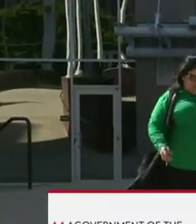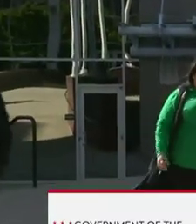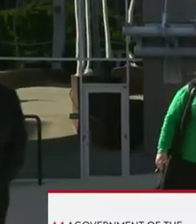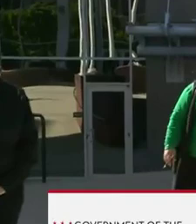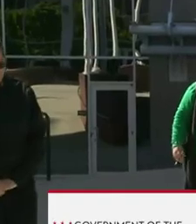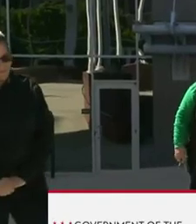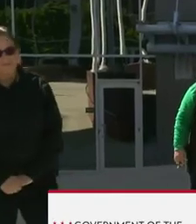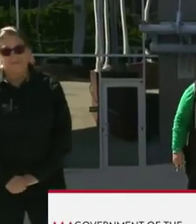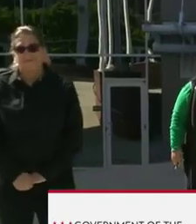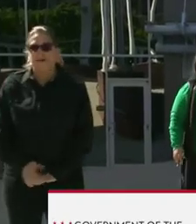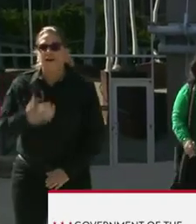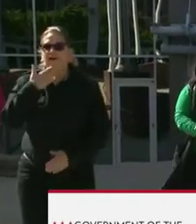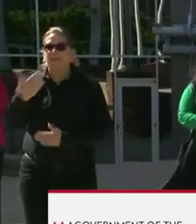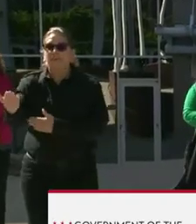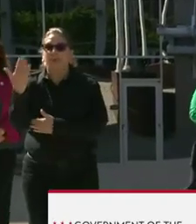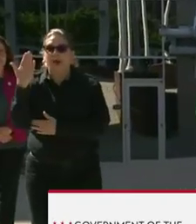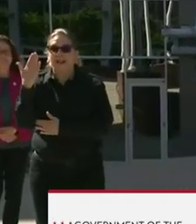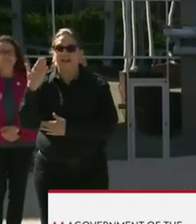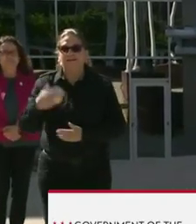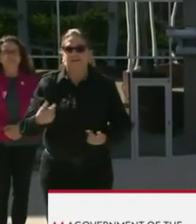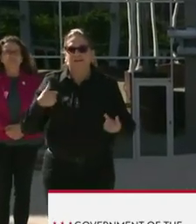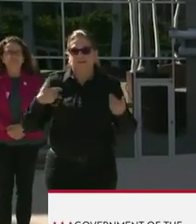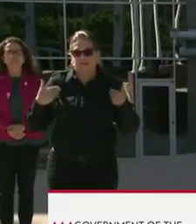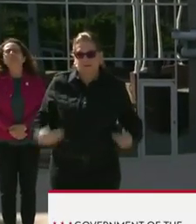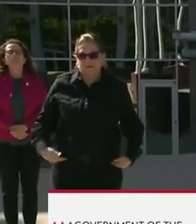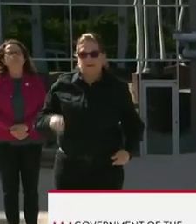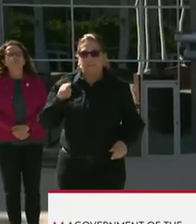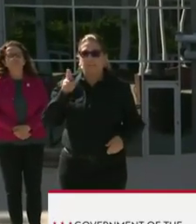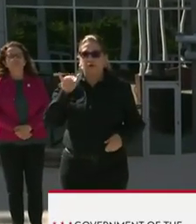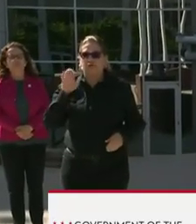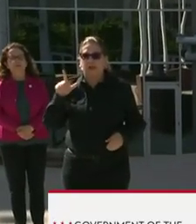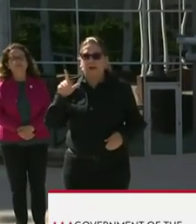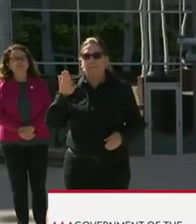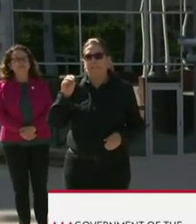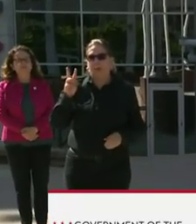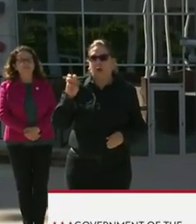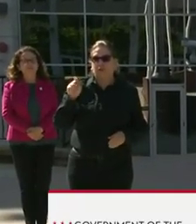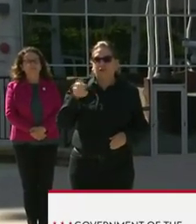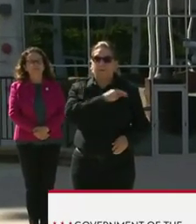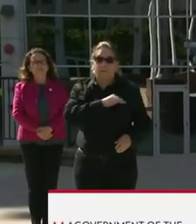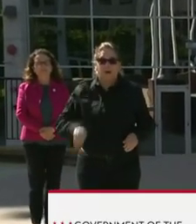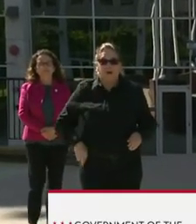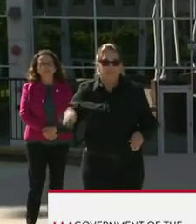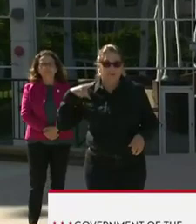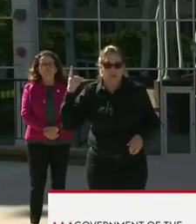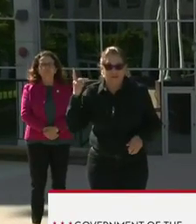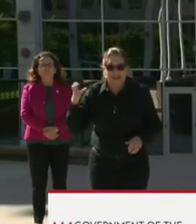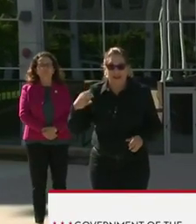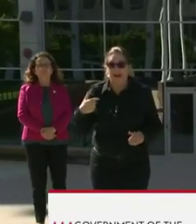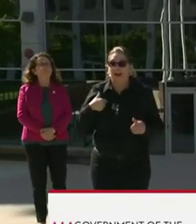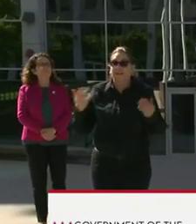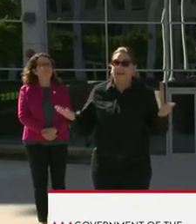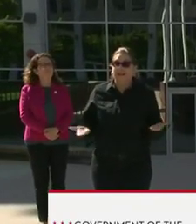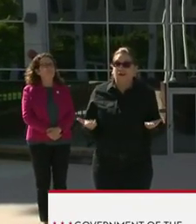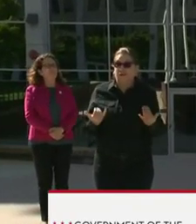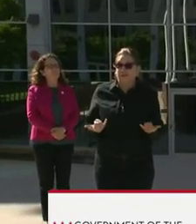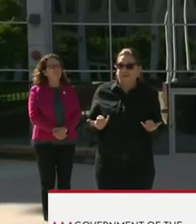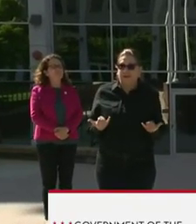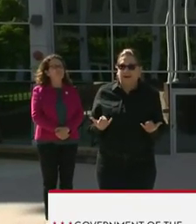Good morning. I'm Muriel Bowser. I'm the Mayor of Washington, D.C. I'm here today to provide the